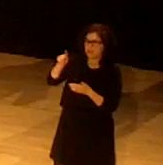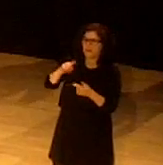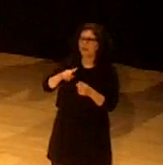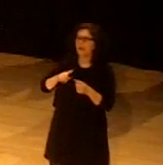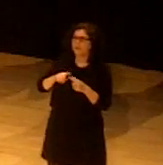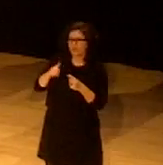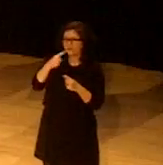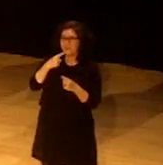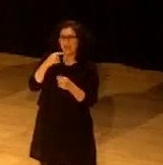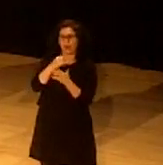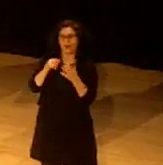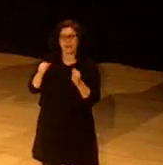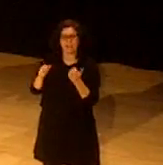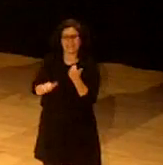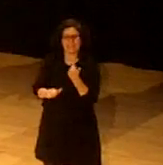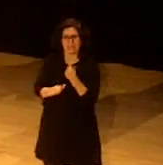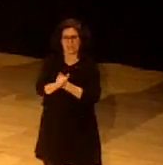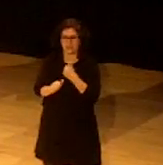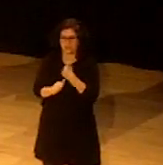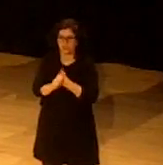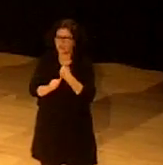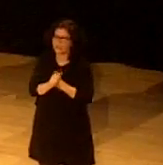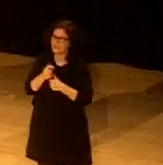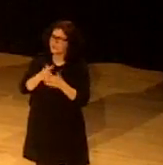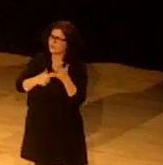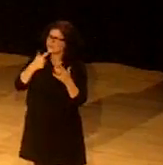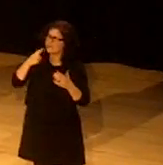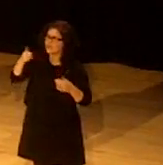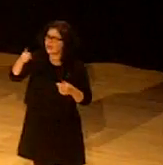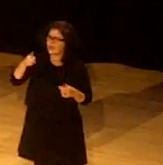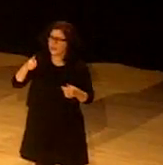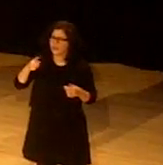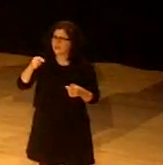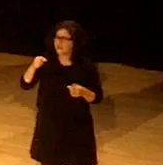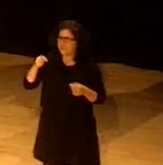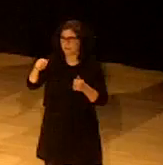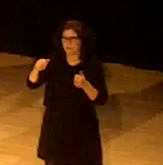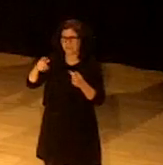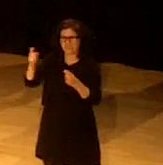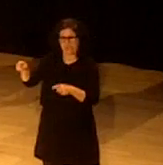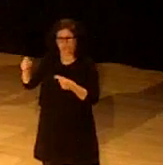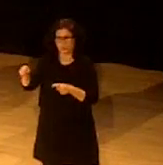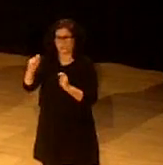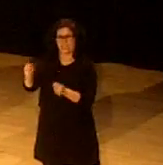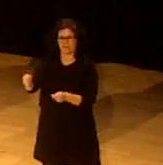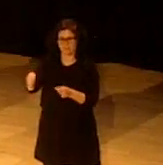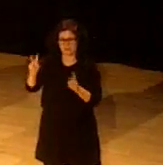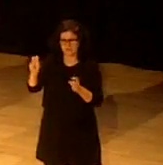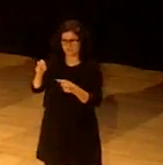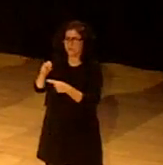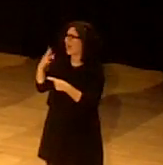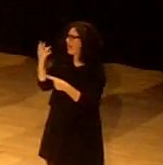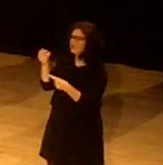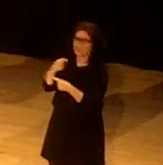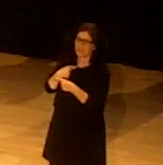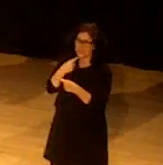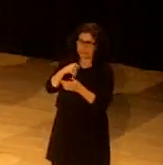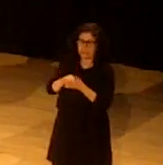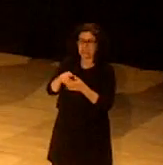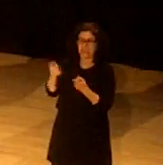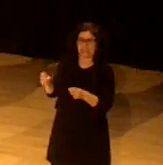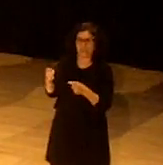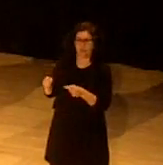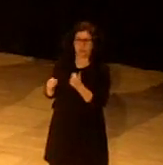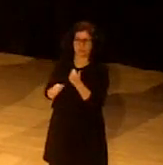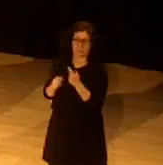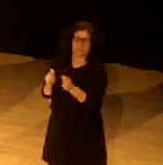being dangerous. What's the great phrase you used outside? Dangerous gifts. Yeah. We were talking outside about the idea of, there